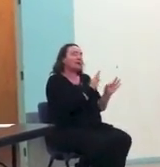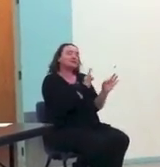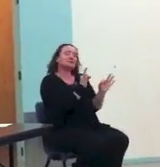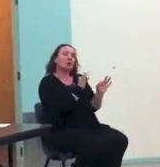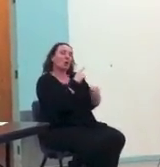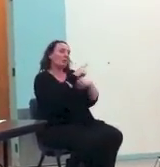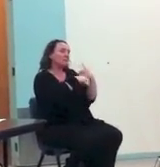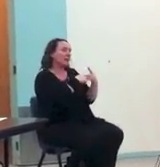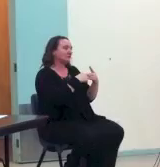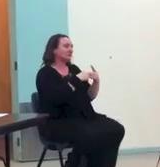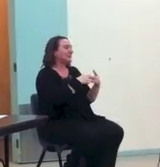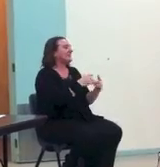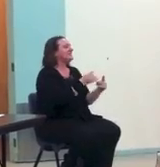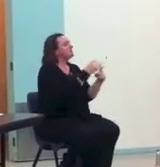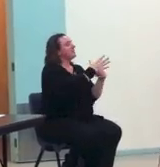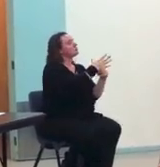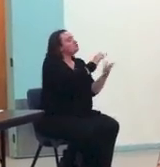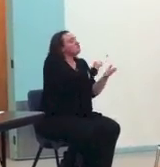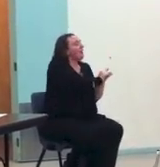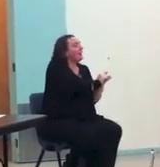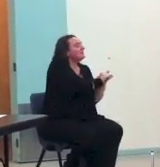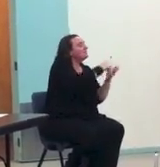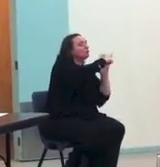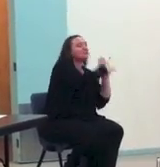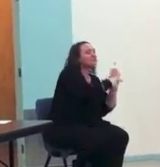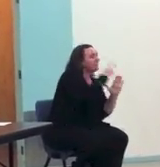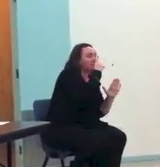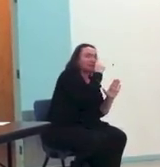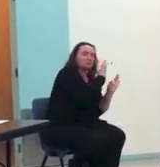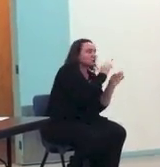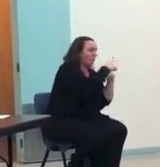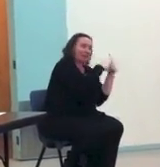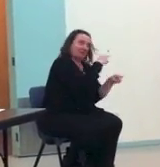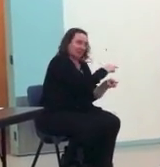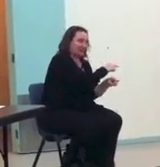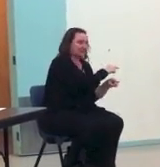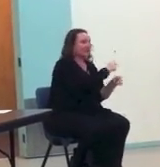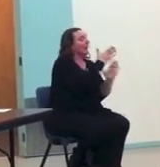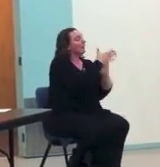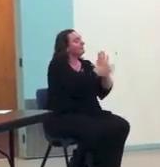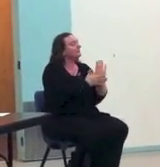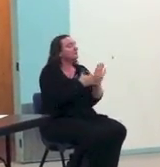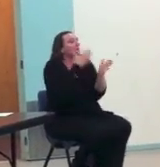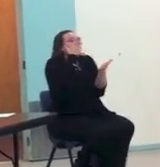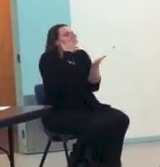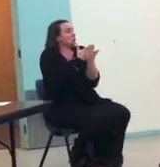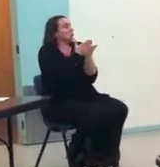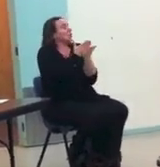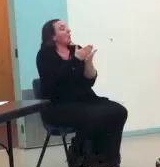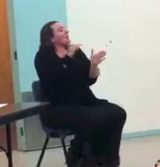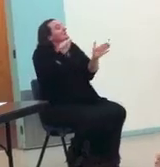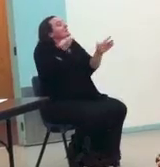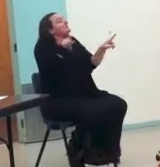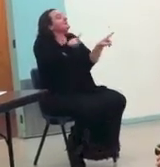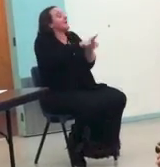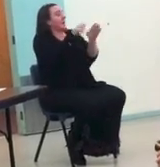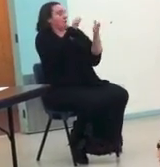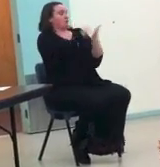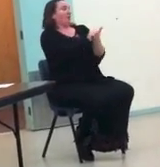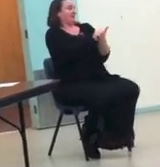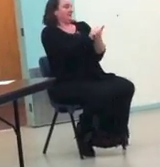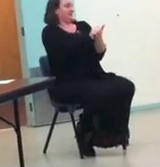rights for disabled people. It's about ensuring that we have access to the same rights as everyone